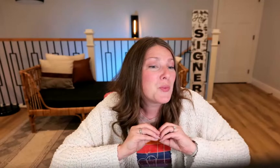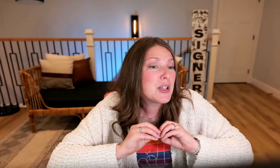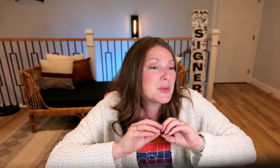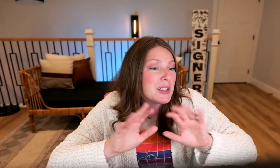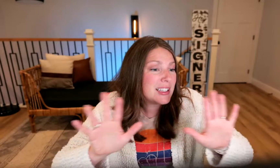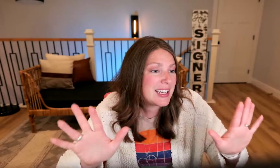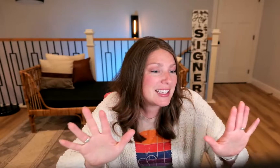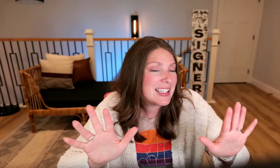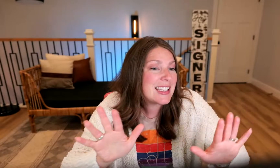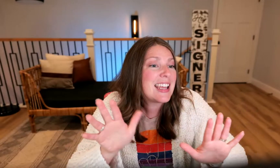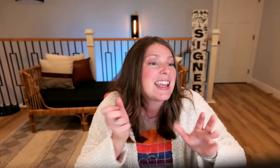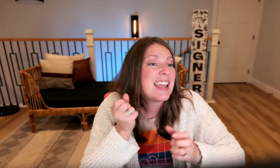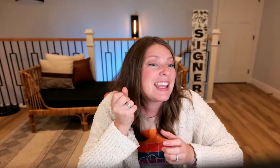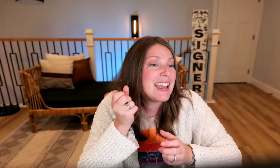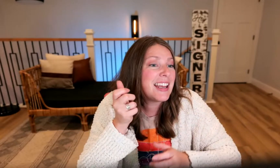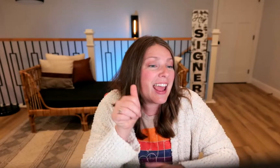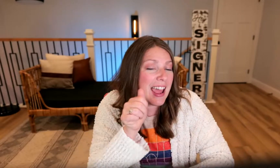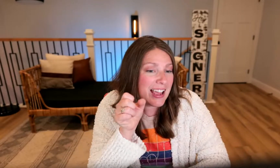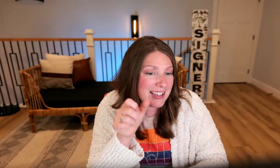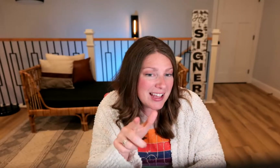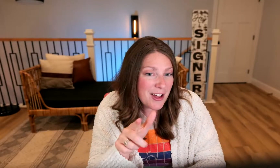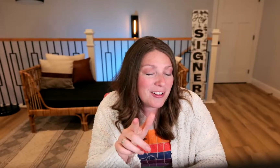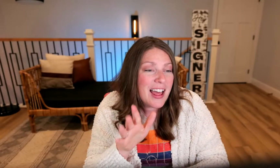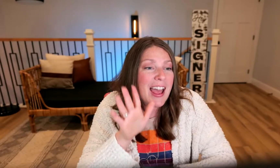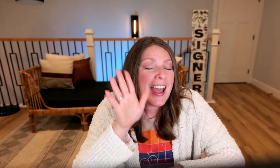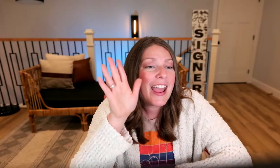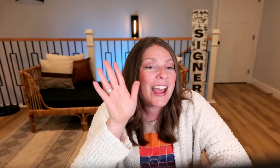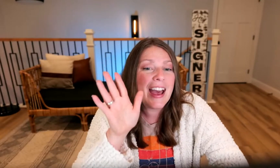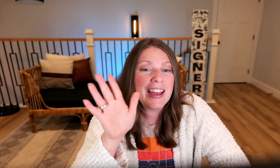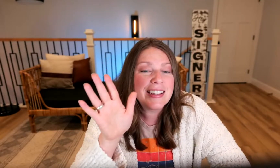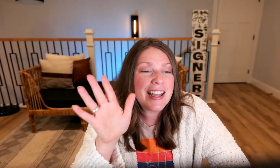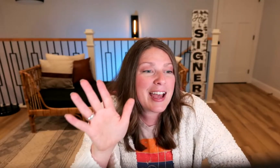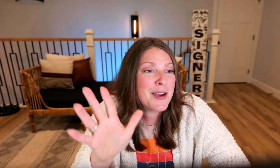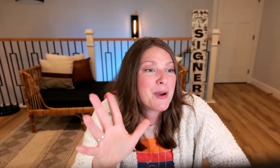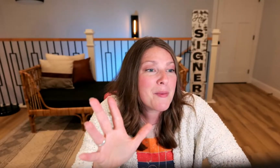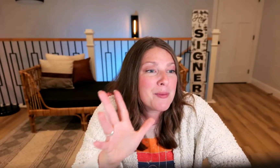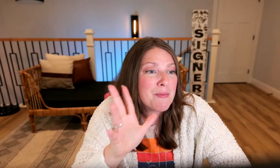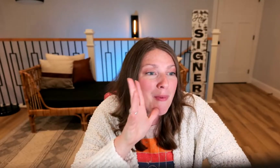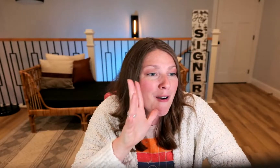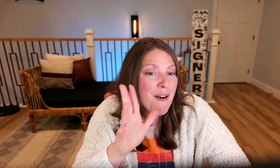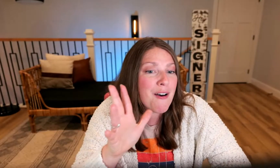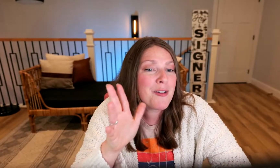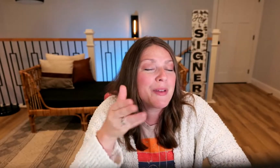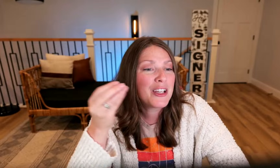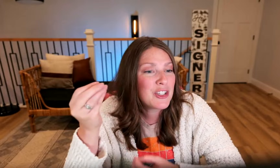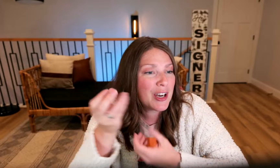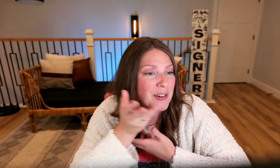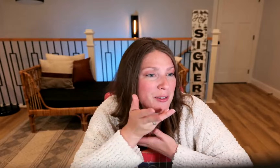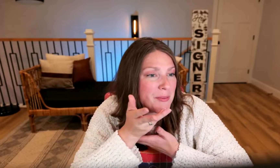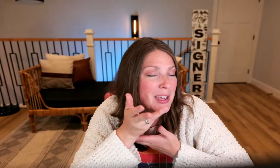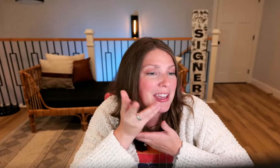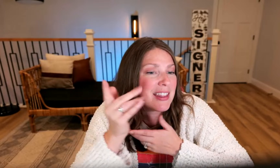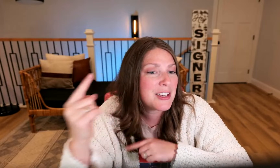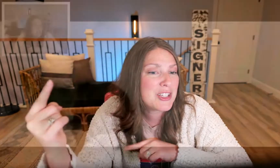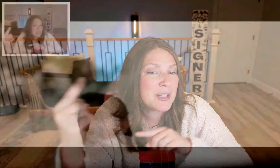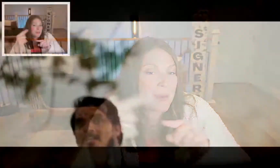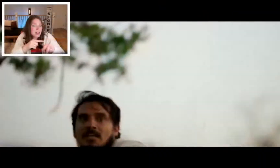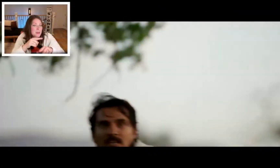was released in ASL. And my mom shared with me that she went with